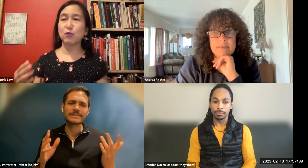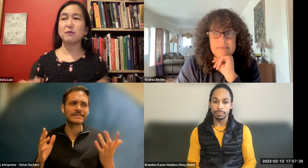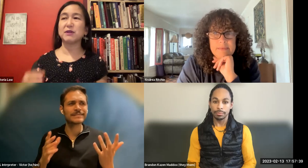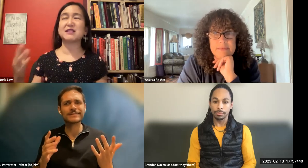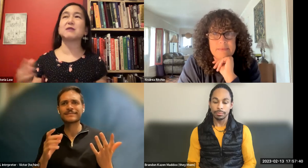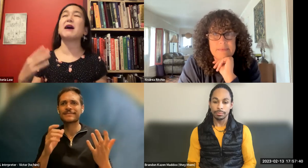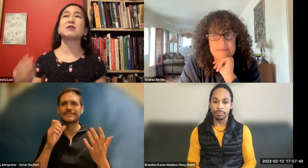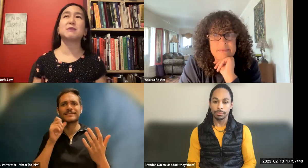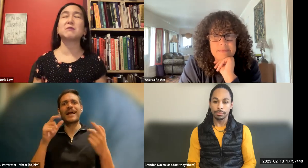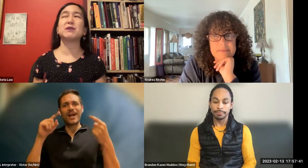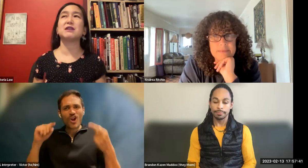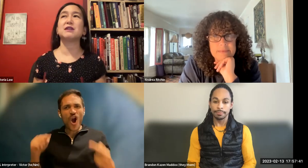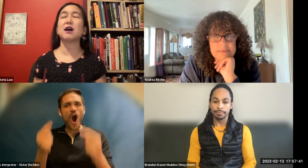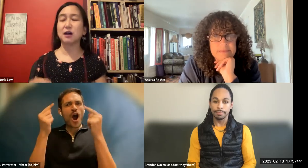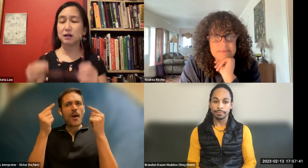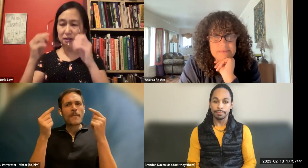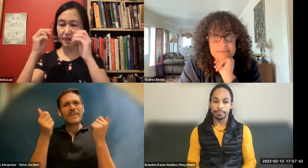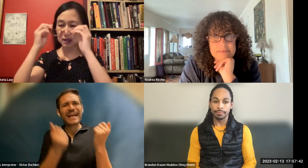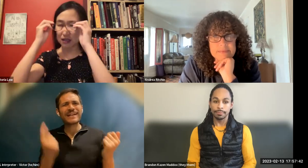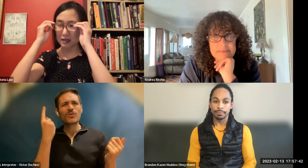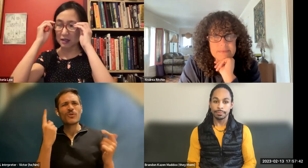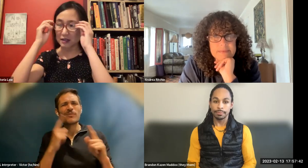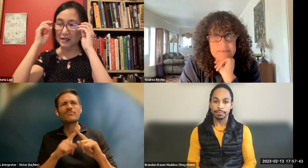harming anyone, but they somehow seem to be